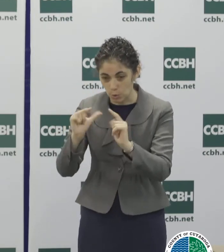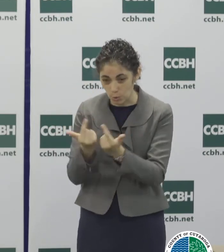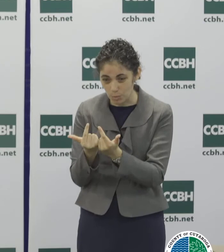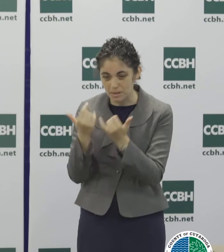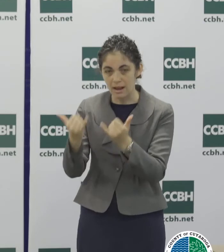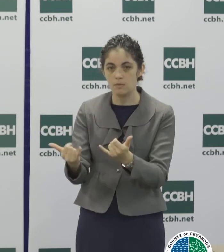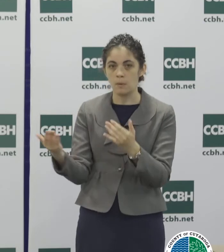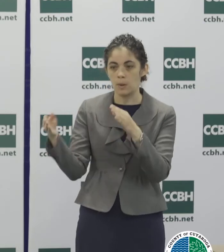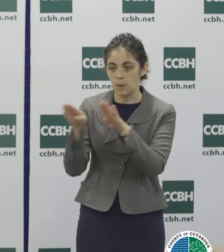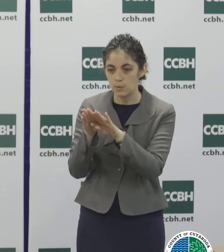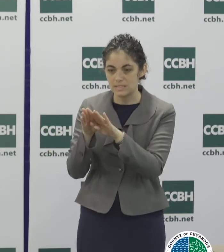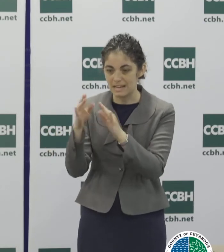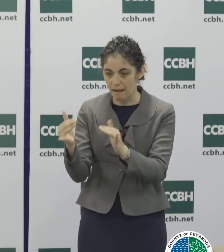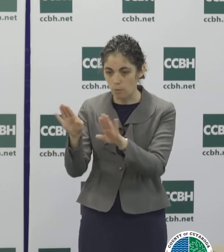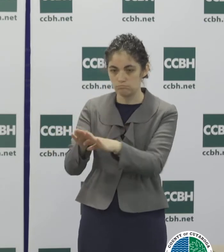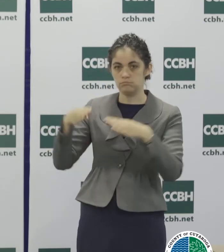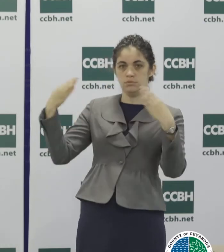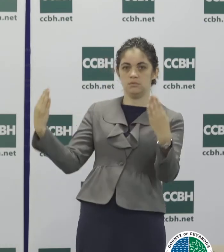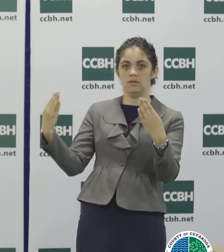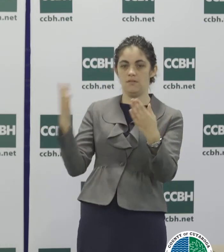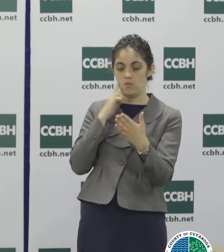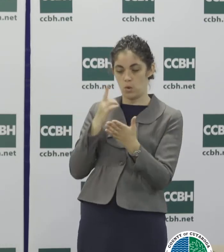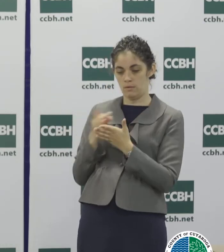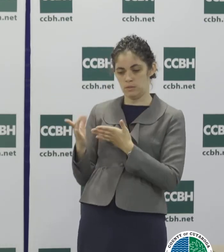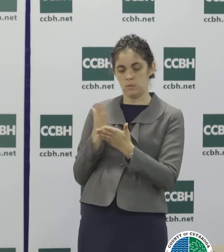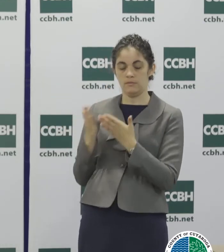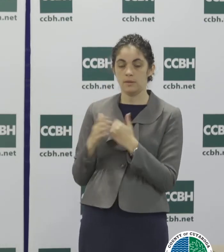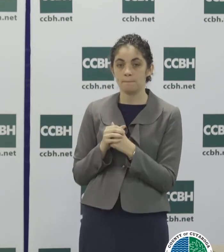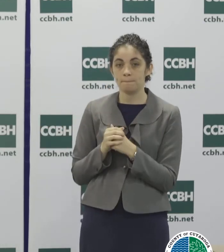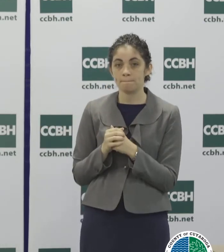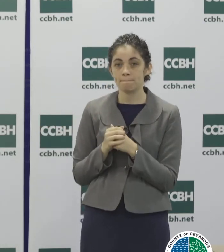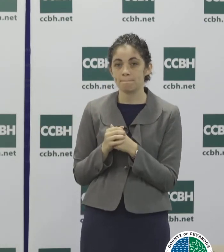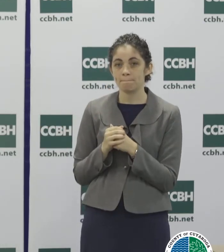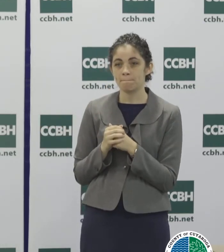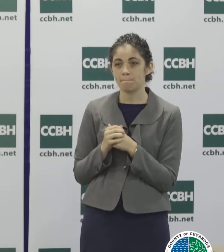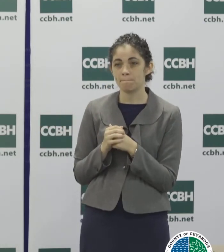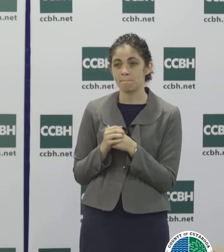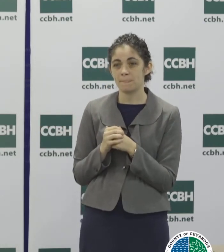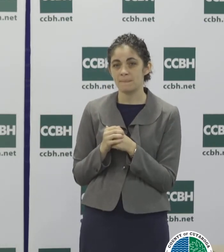that were closed for 8 weeks or however long that their business was